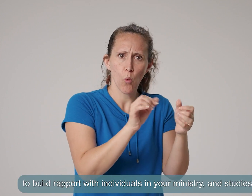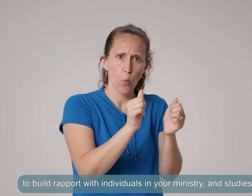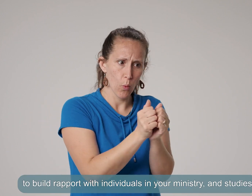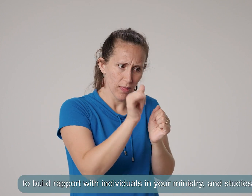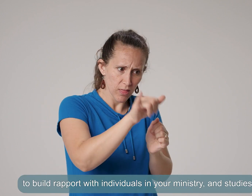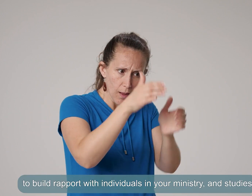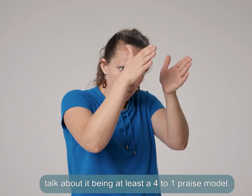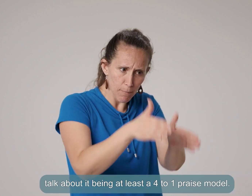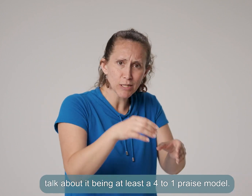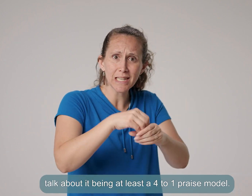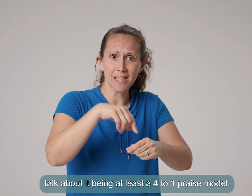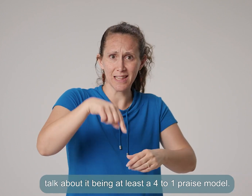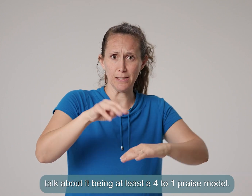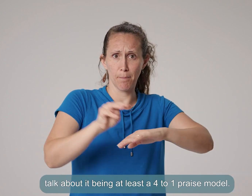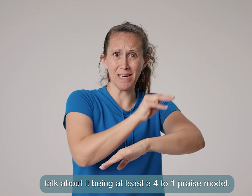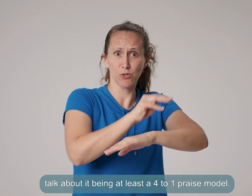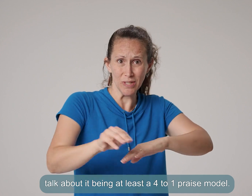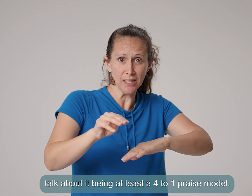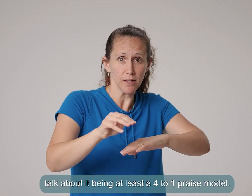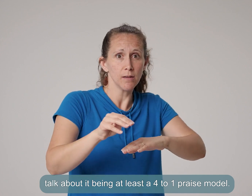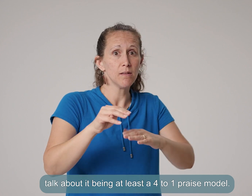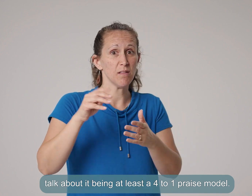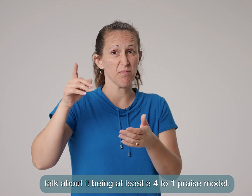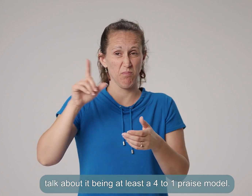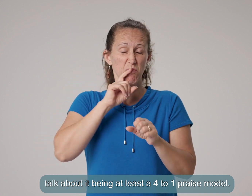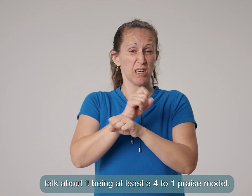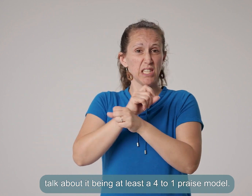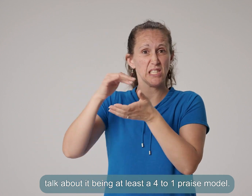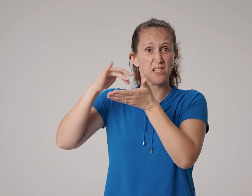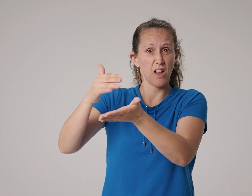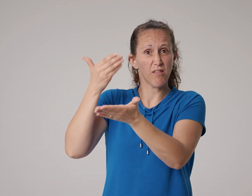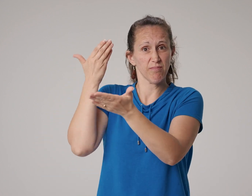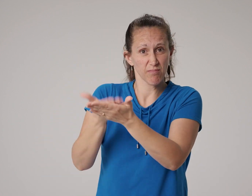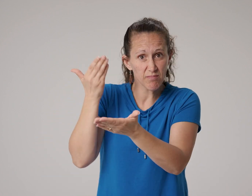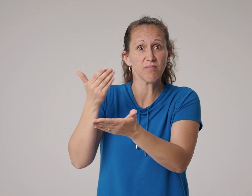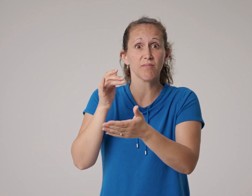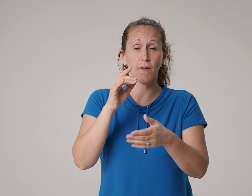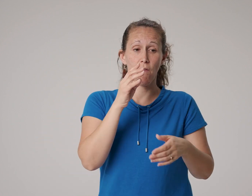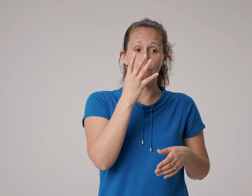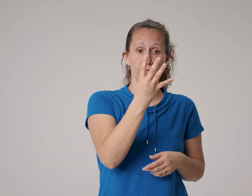and studies talk about it being at least a 4-to-1 praise model.